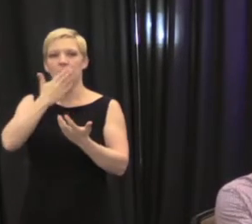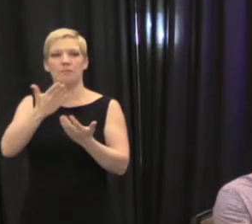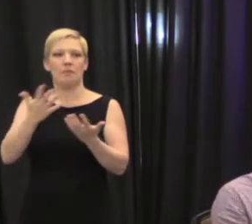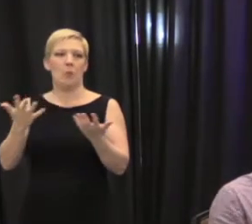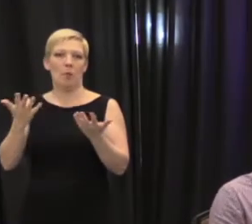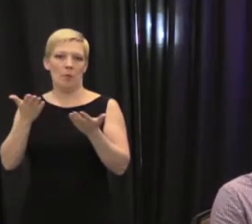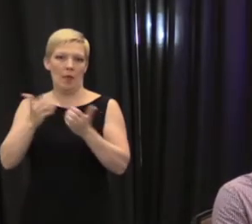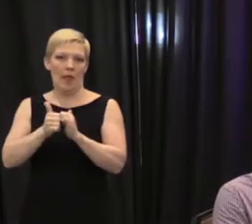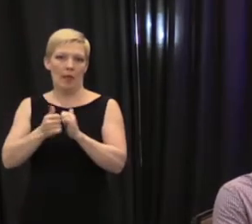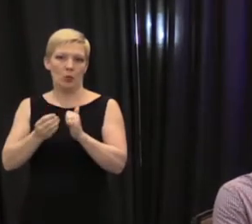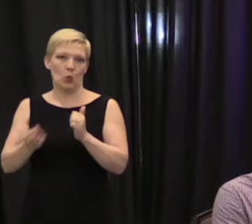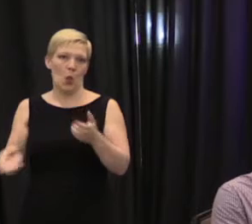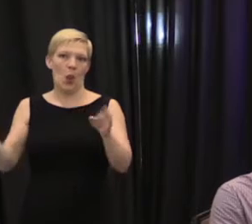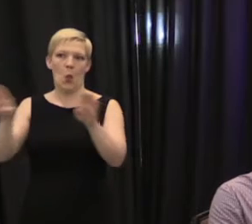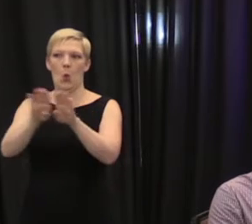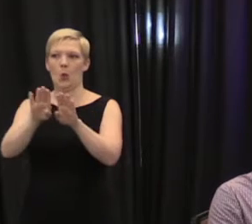with